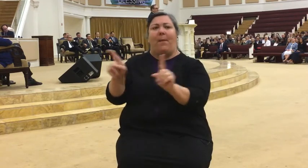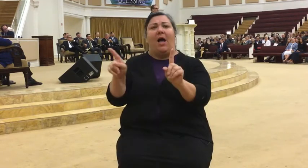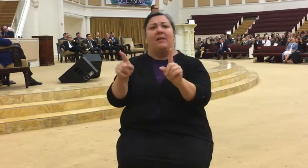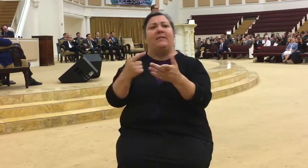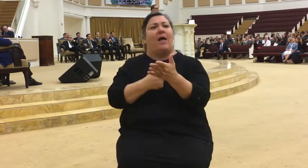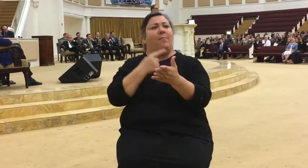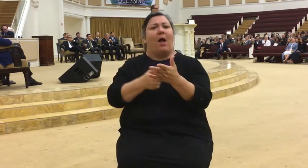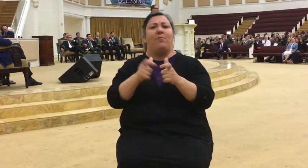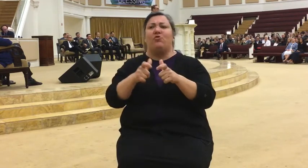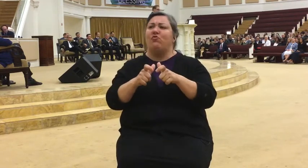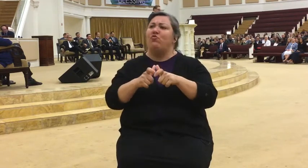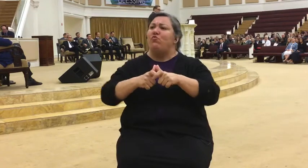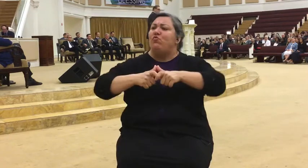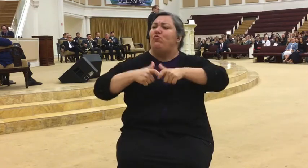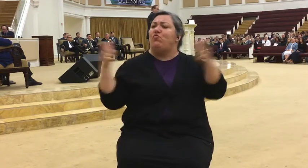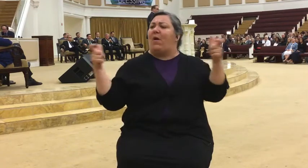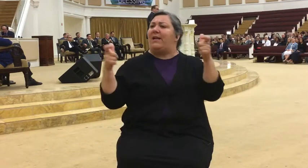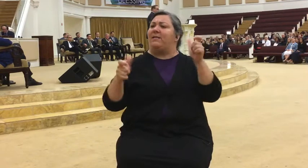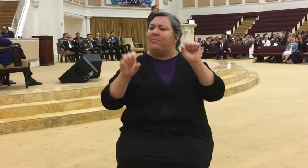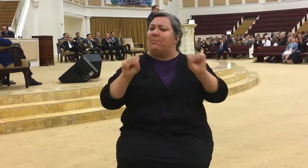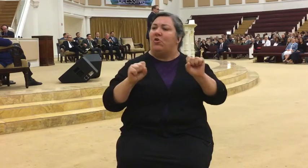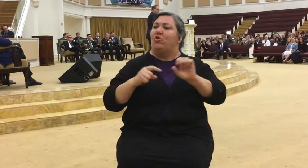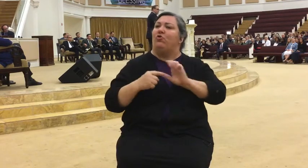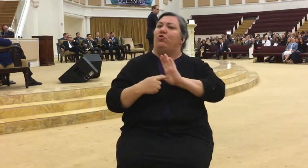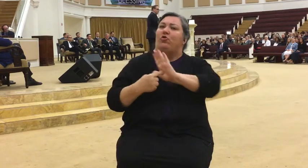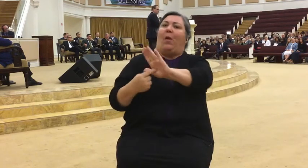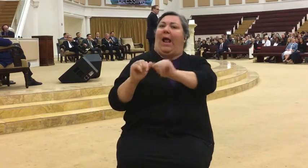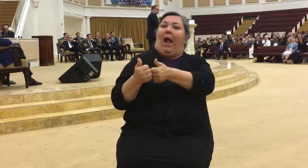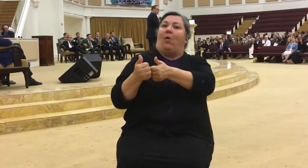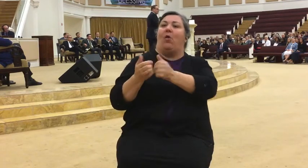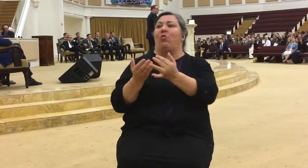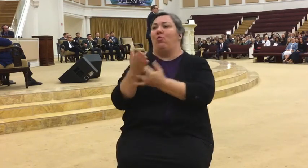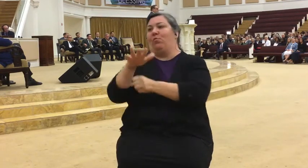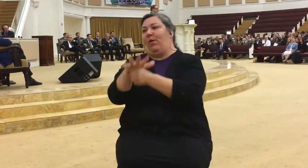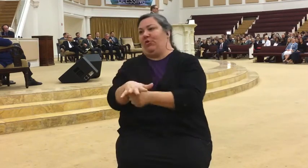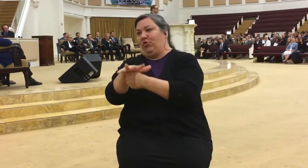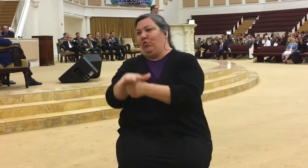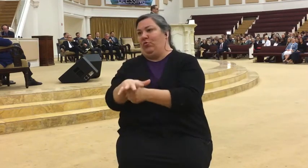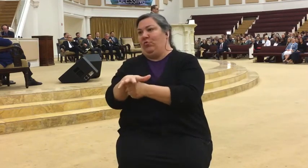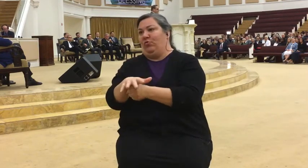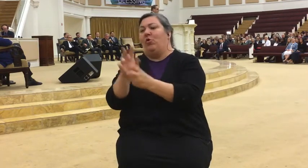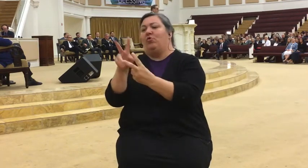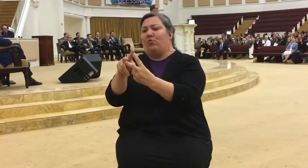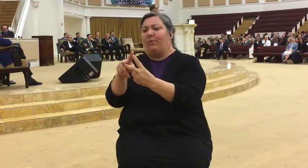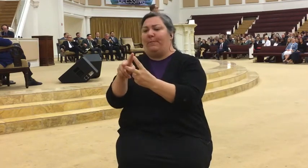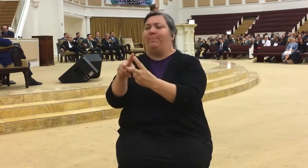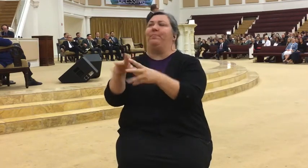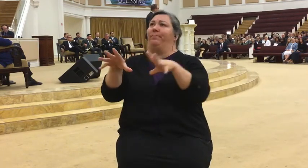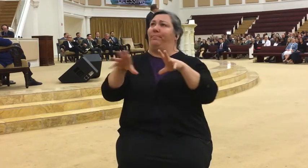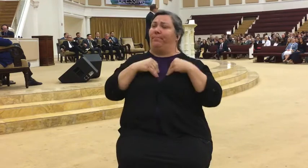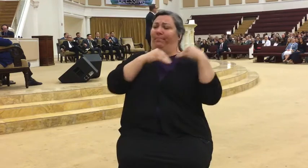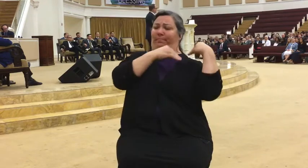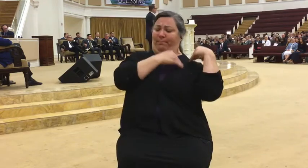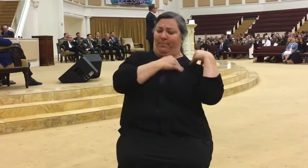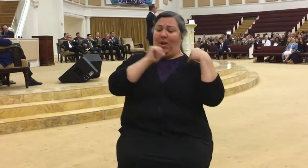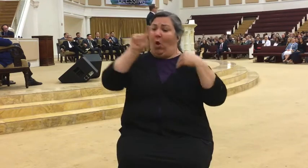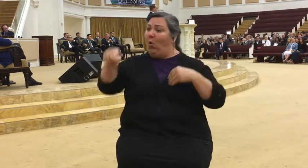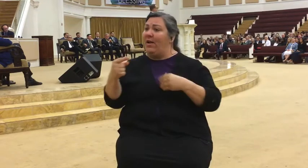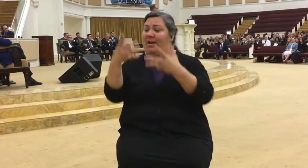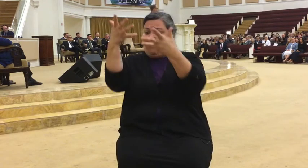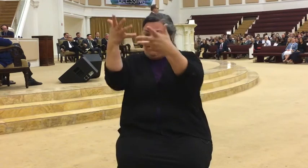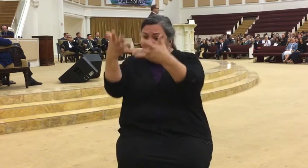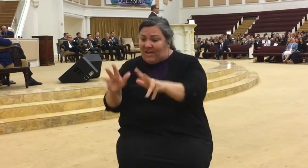sometimes is just revealed by pressure. And Stephen and Rachel Jones got under the burden of that thing and not only completed that